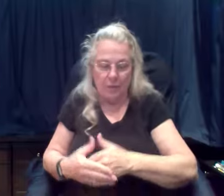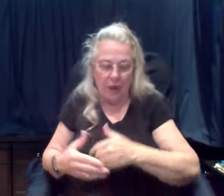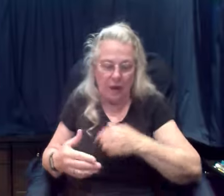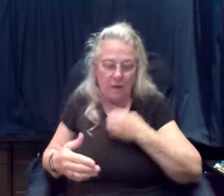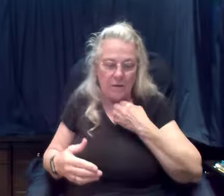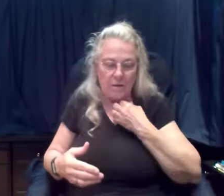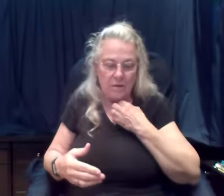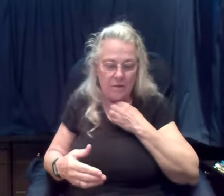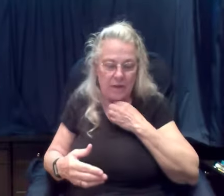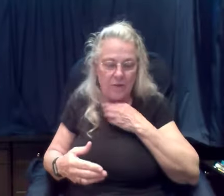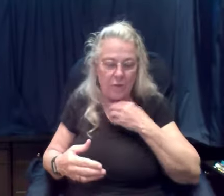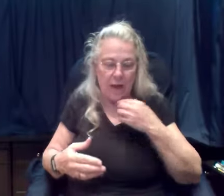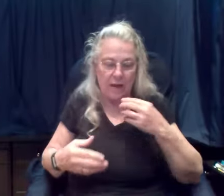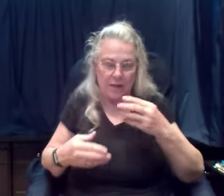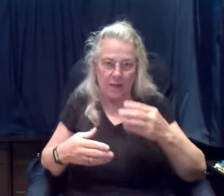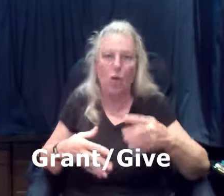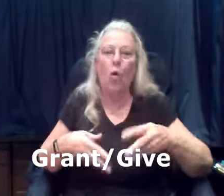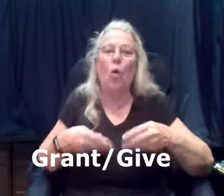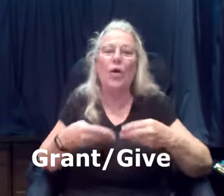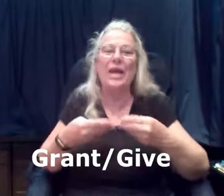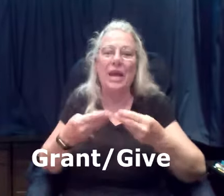Uh, Grant it or give.